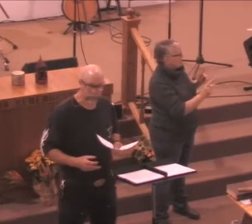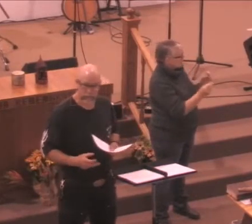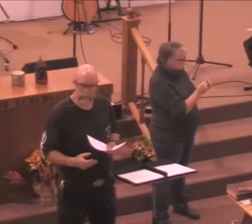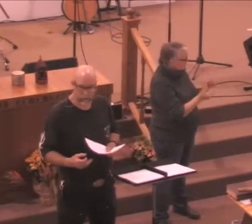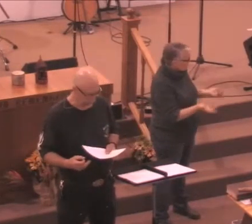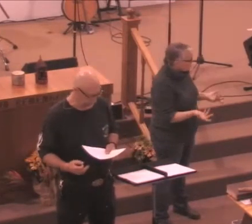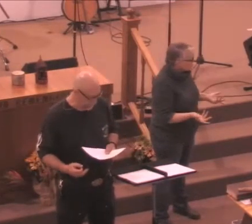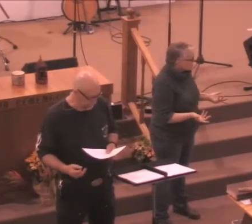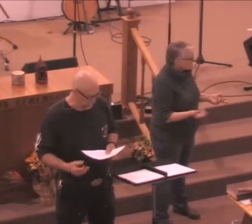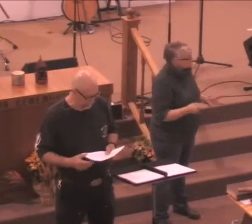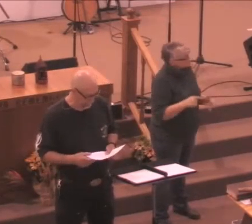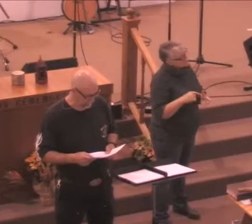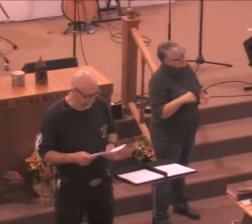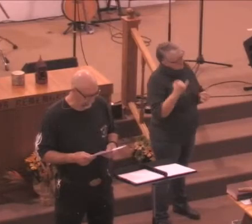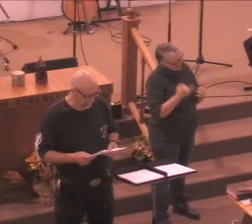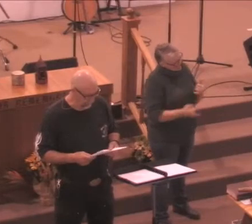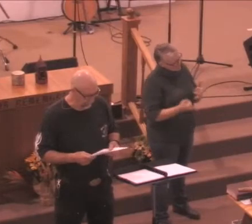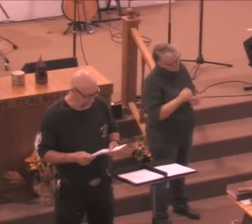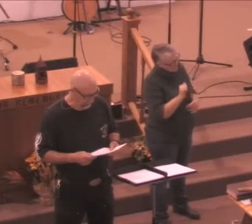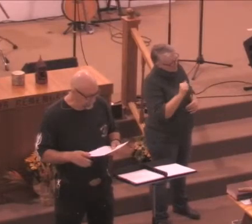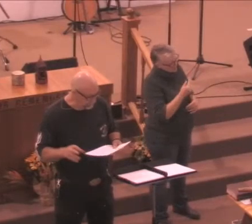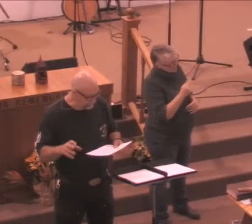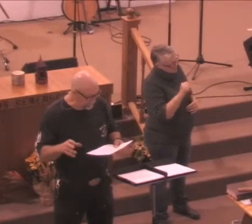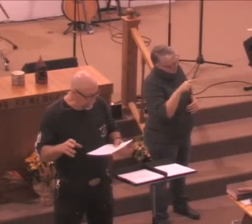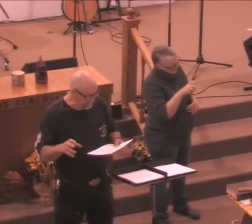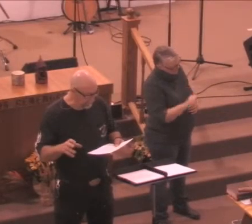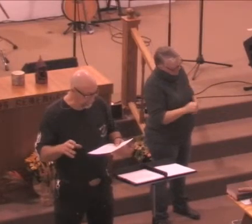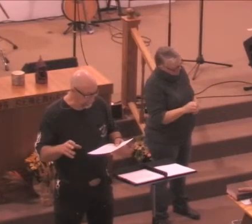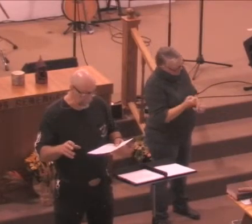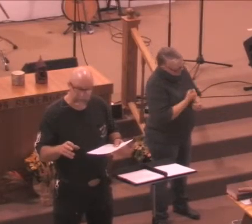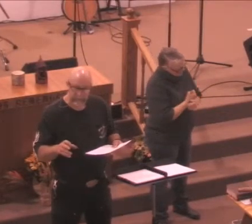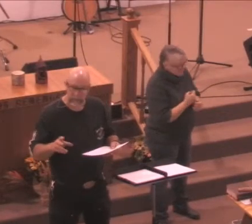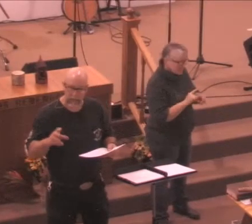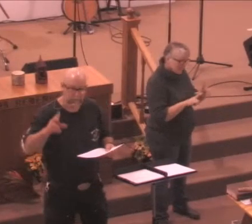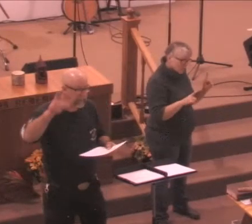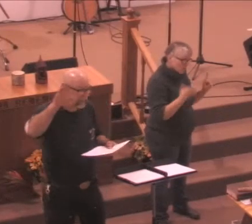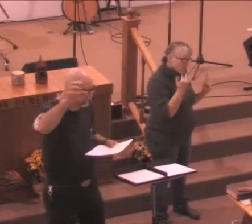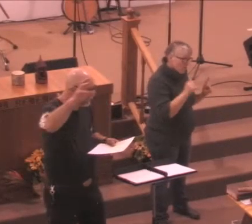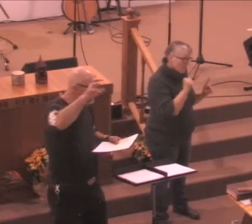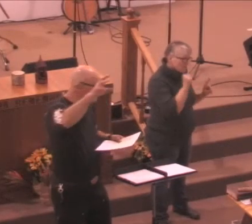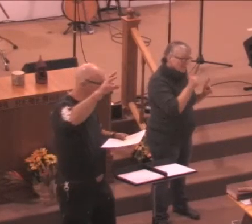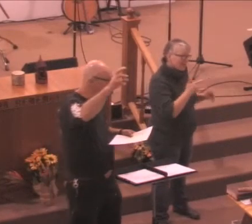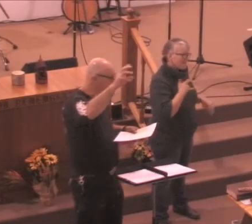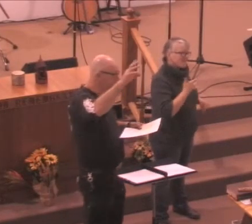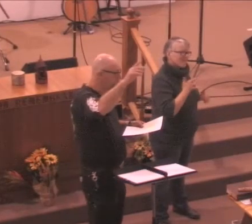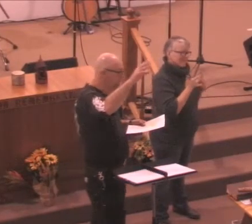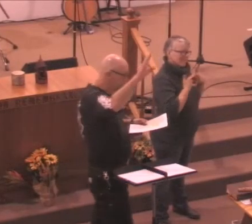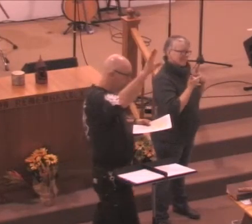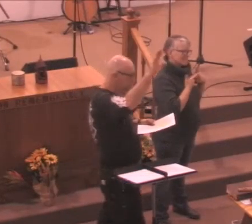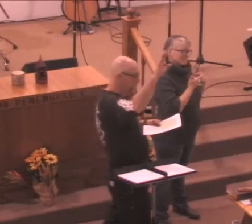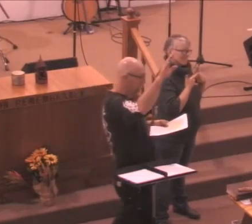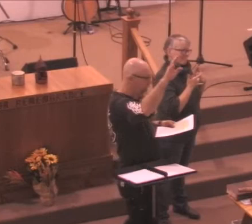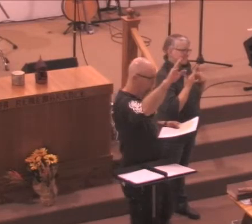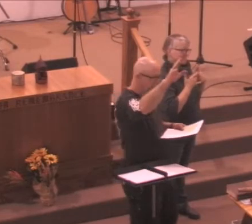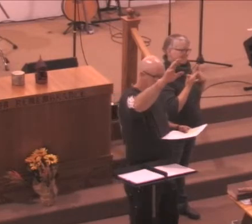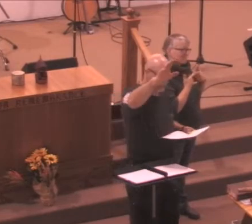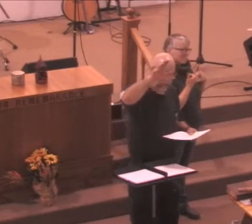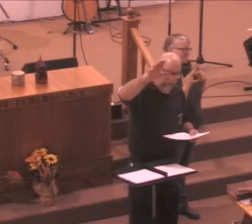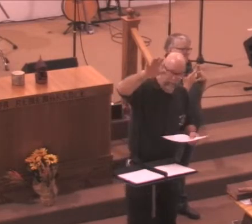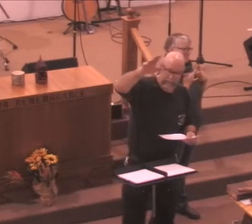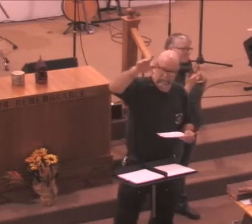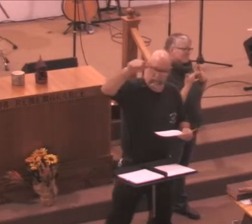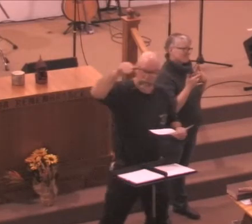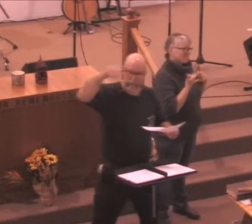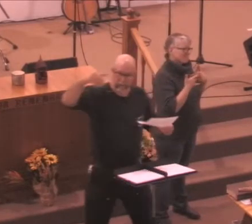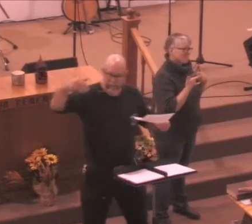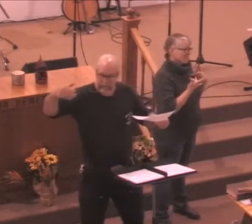And this one's called agape love. And it's a little bit different because it's not a feeling. Hello?